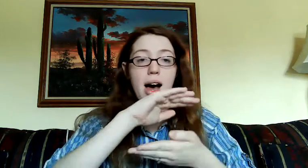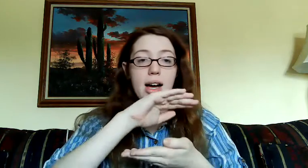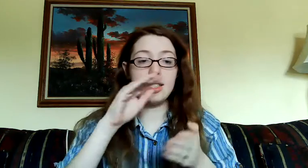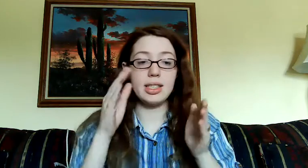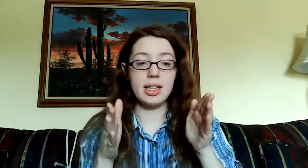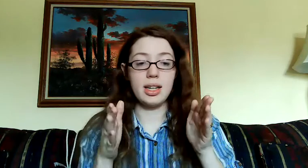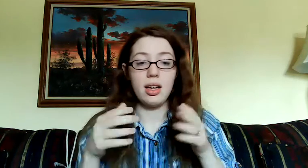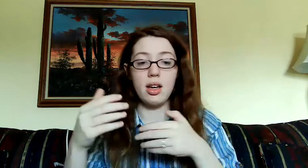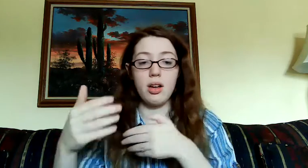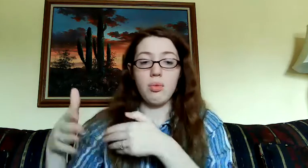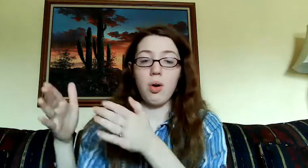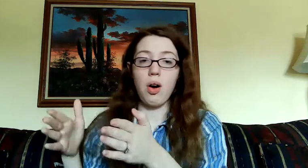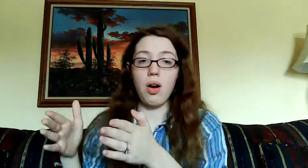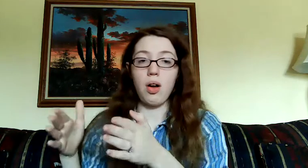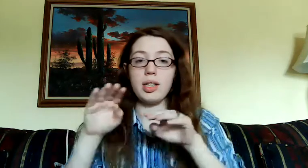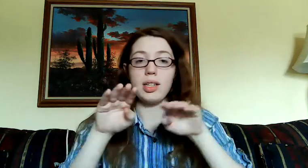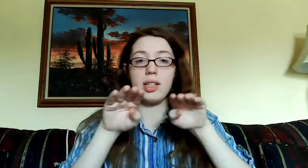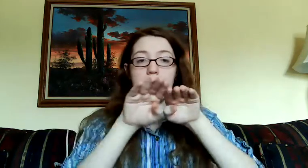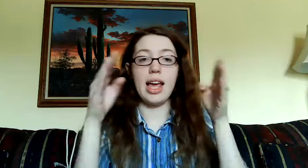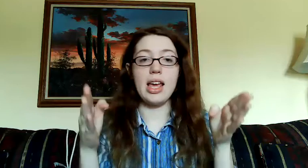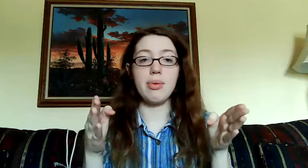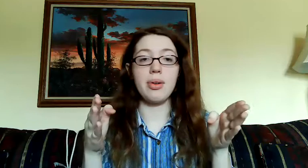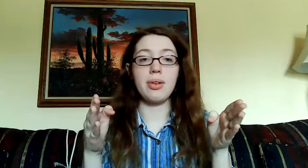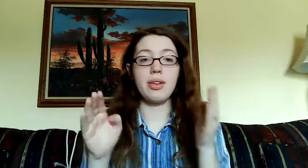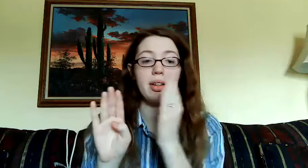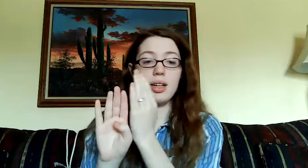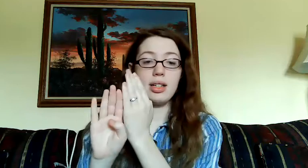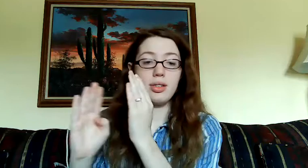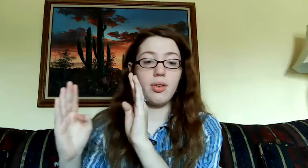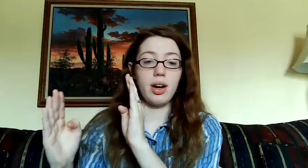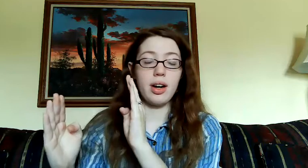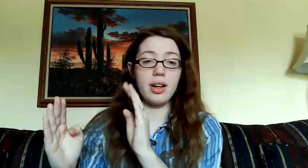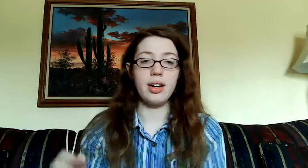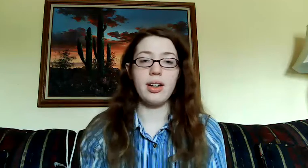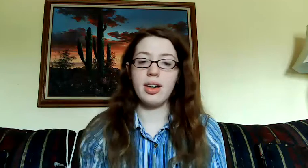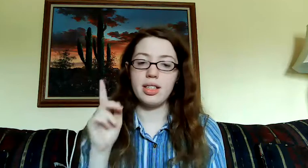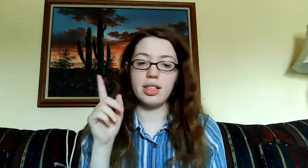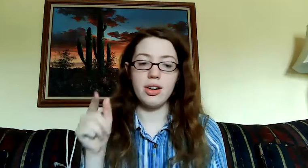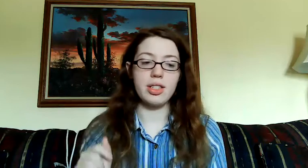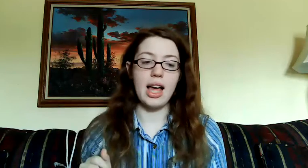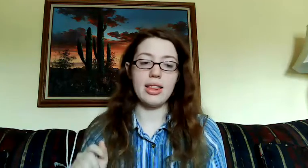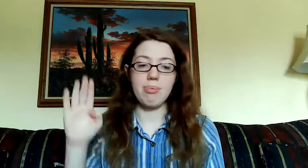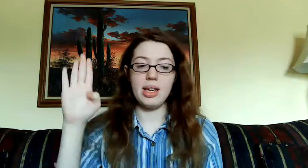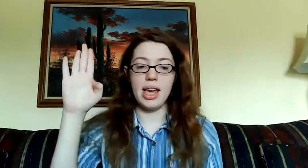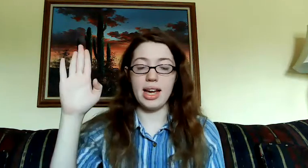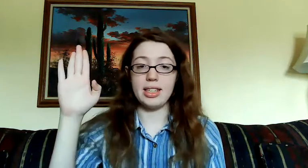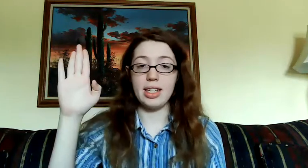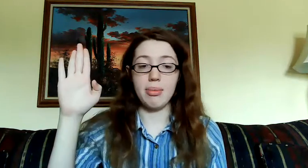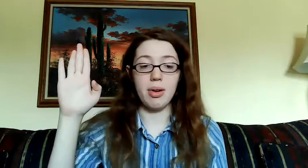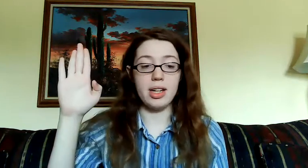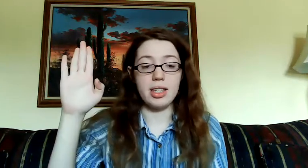box, wall, table, and door, did you notice that the B hand shape was in all of